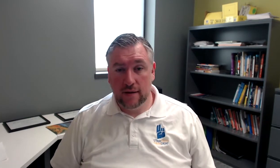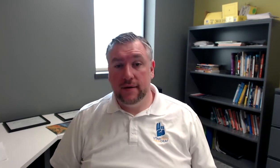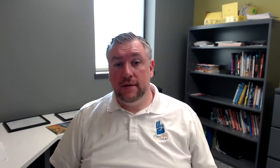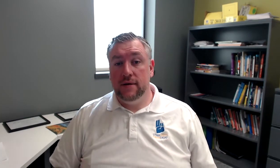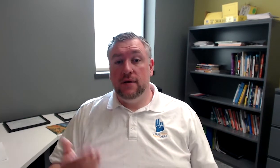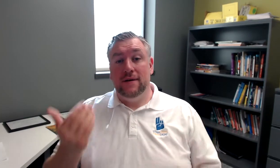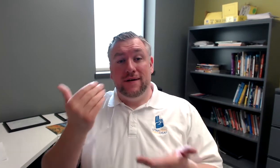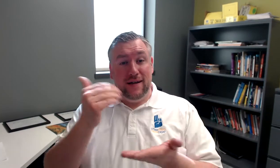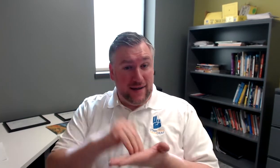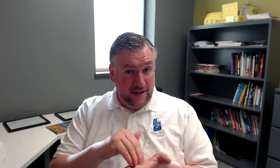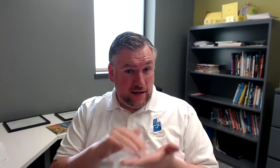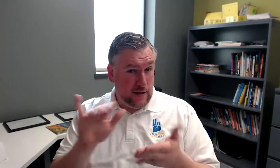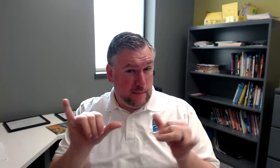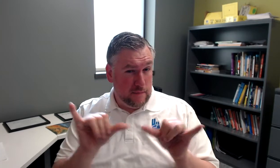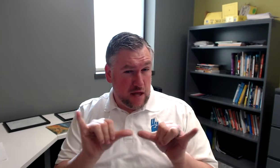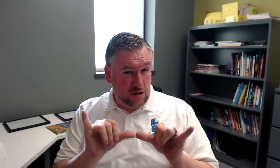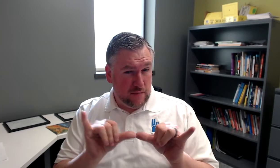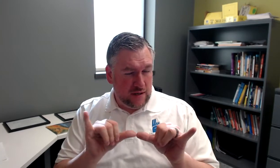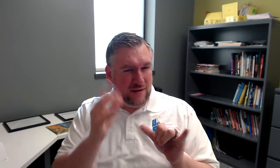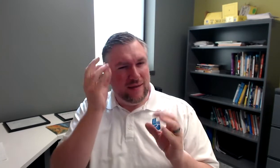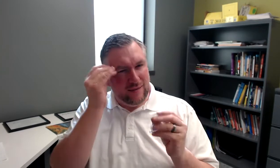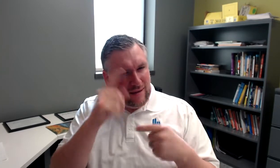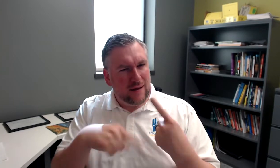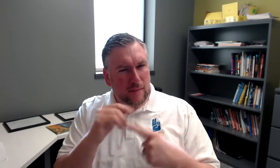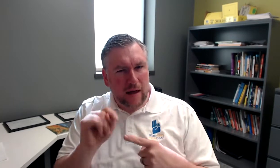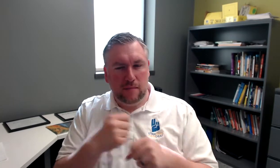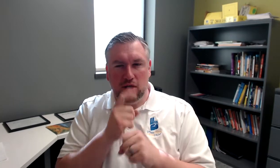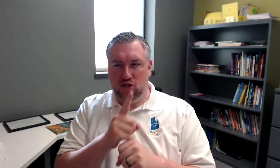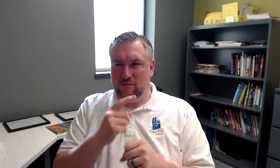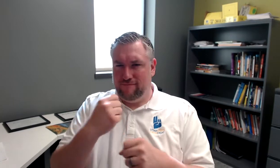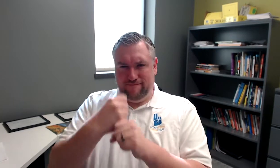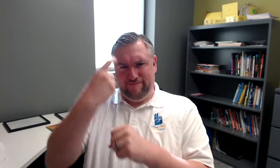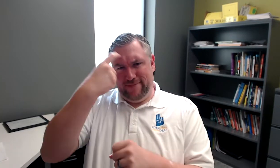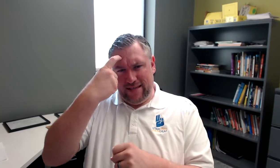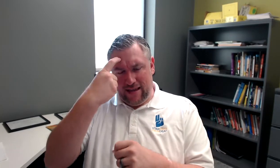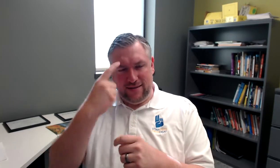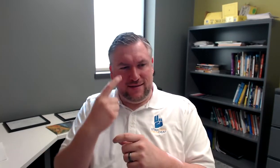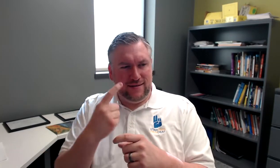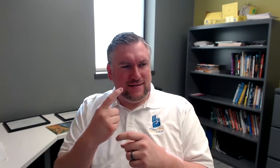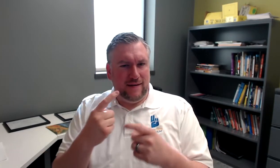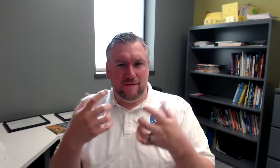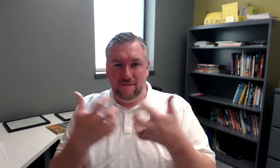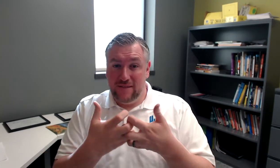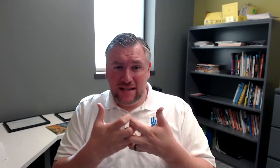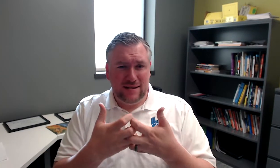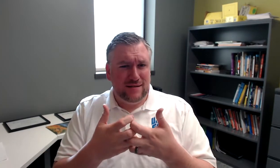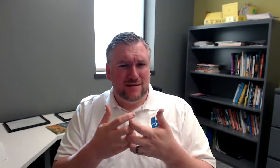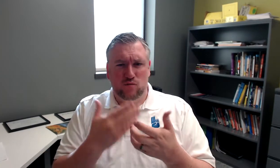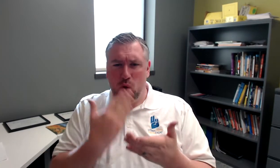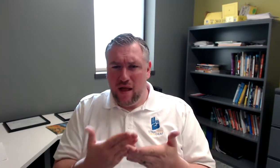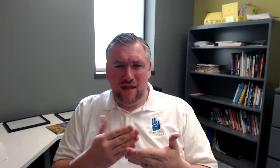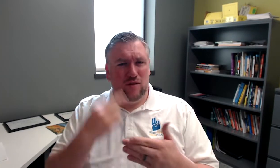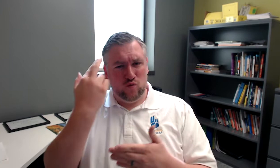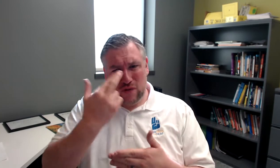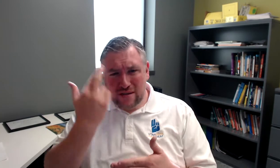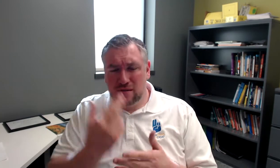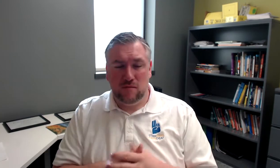classroom preference? Again, you need to think about the measurement. Make sure it makes sense, that it fits well, that